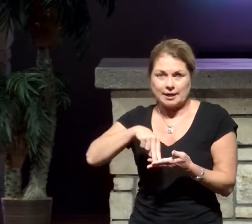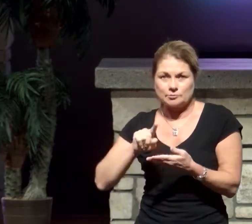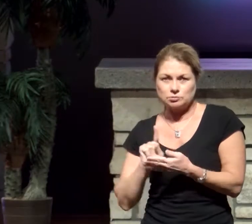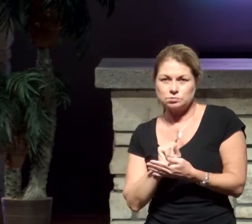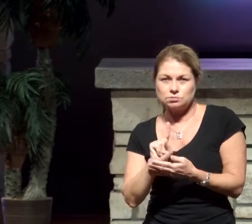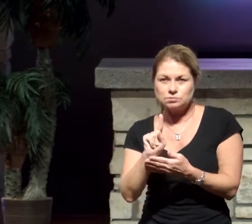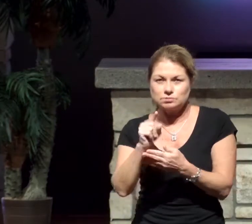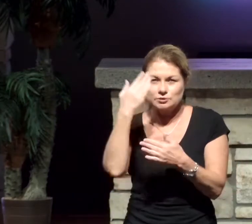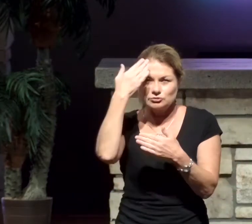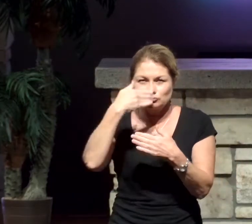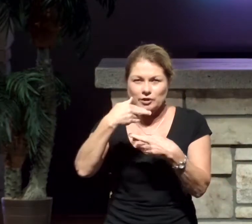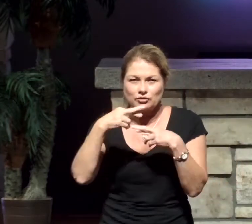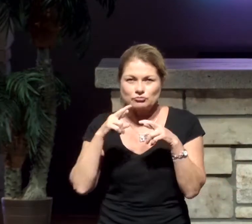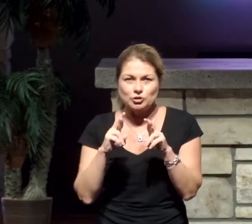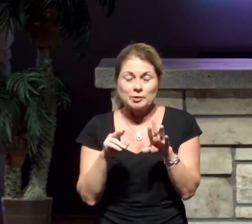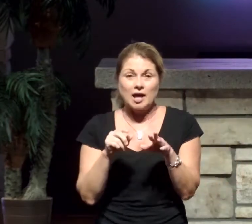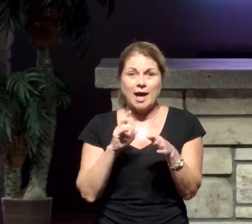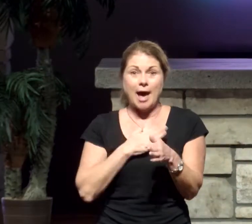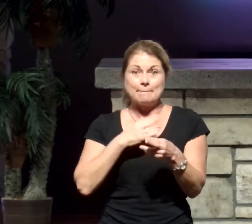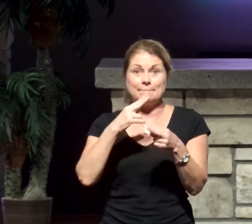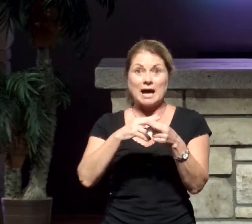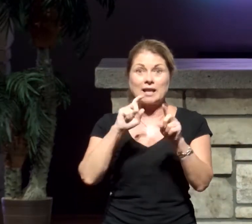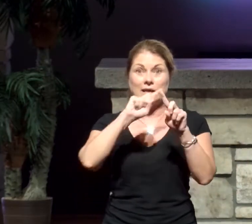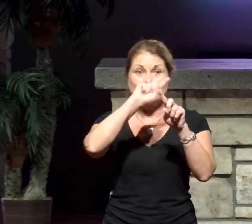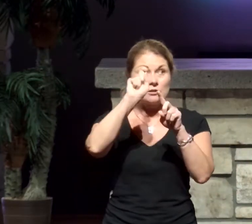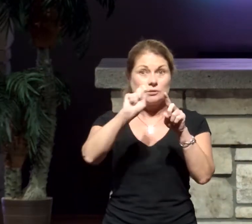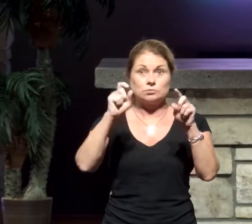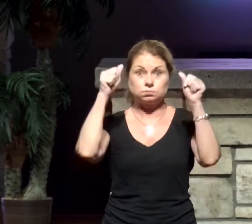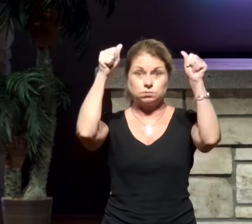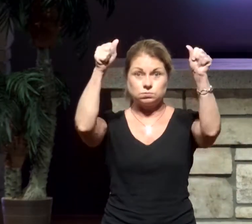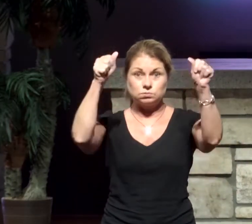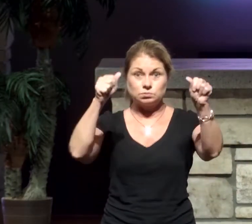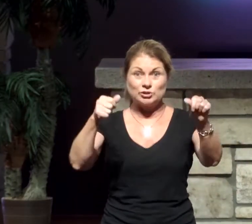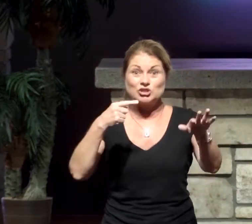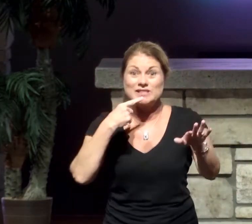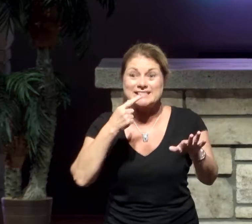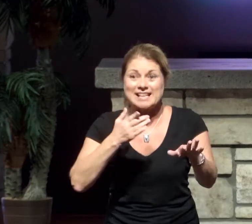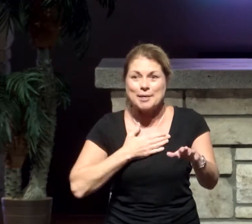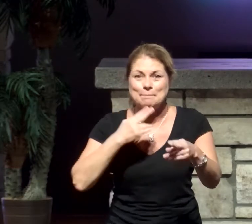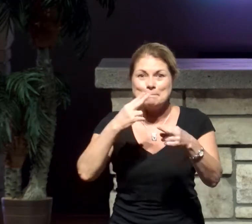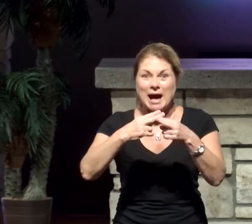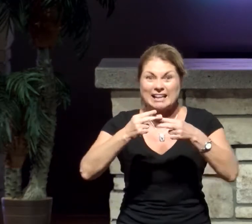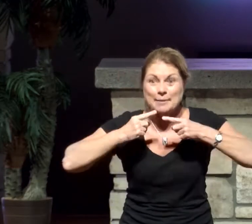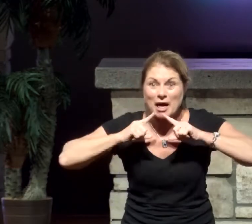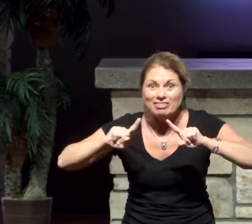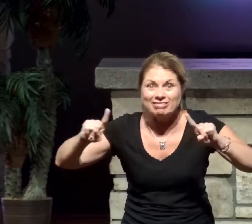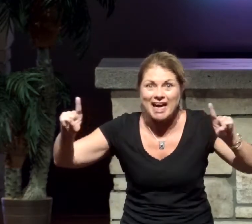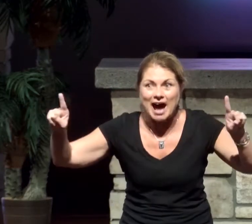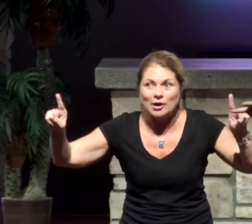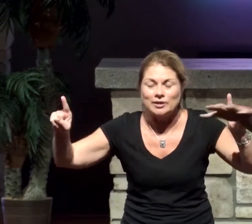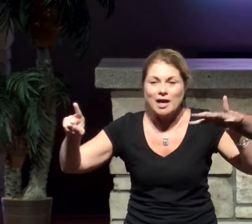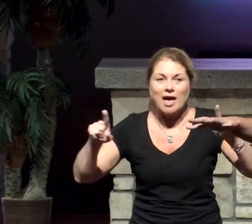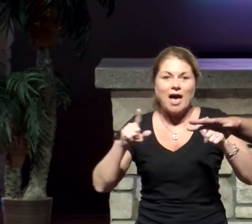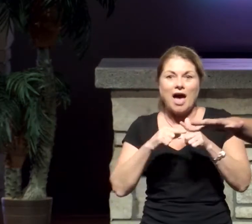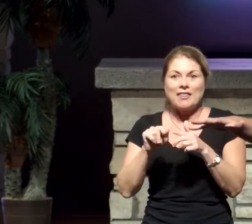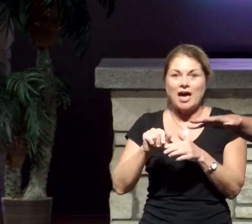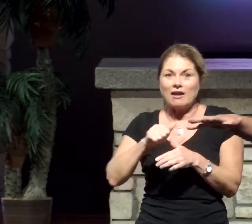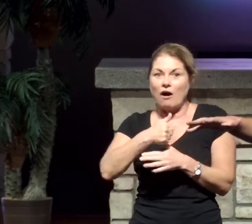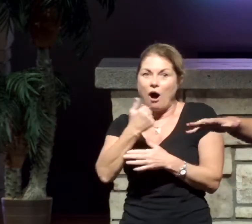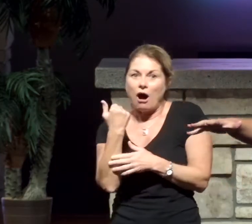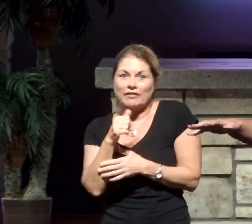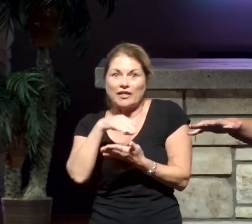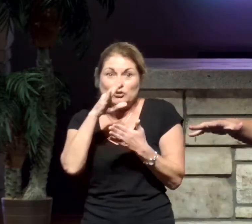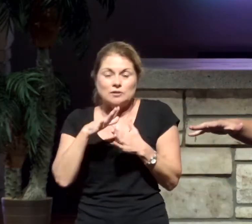room, and as she wrote my name on the clipboard, she said my name aloud, and there was this gasp among the